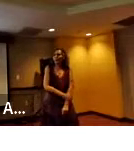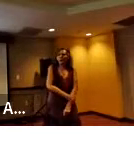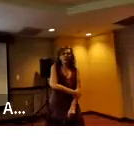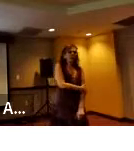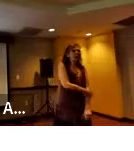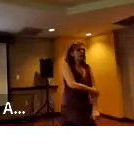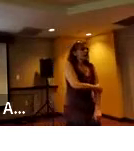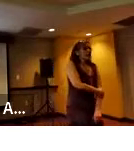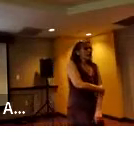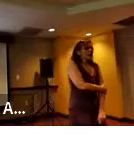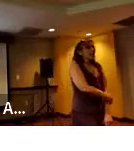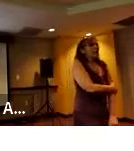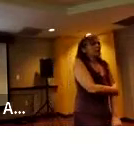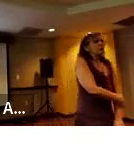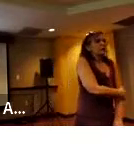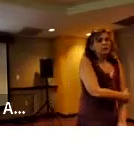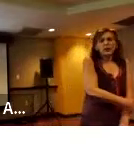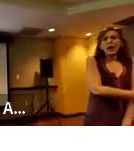1,000 different.